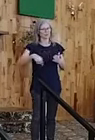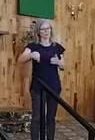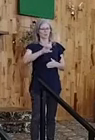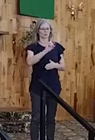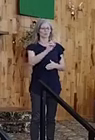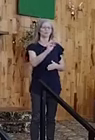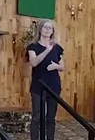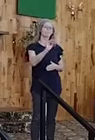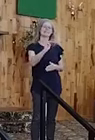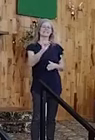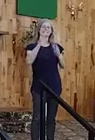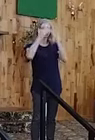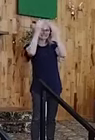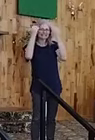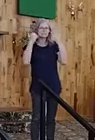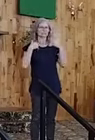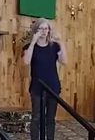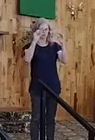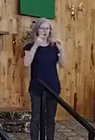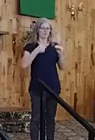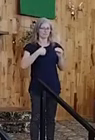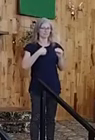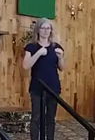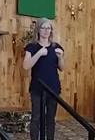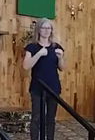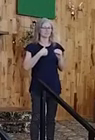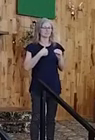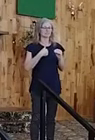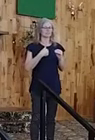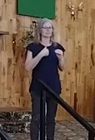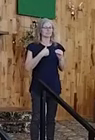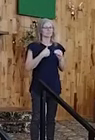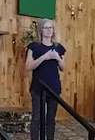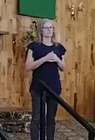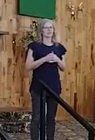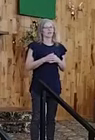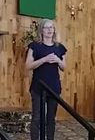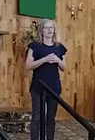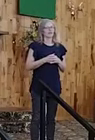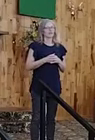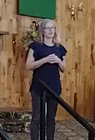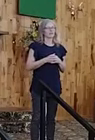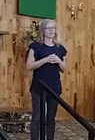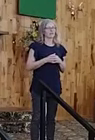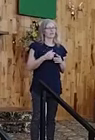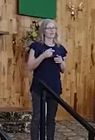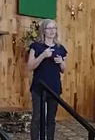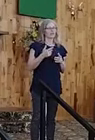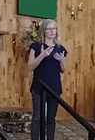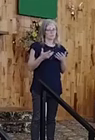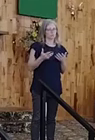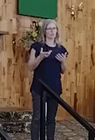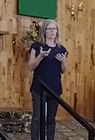Dominican sisters, sisters of St. Dominic of Amityville. And